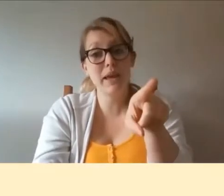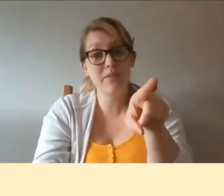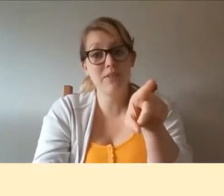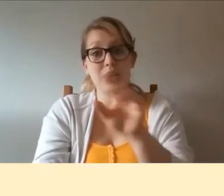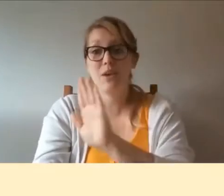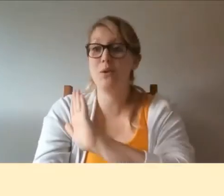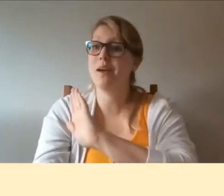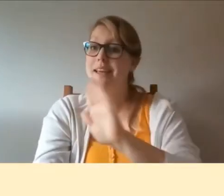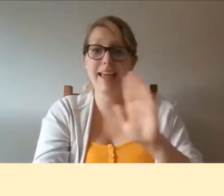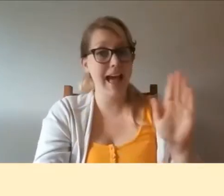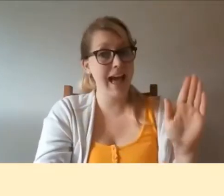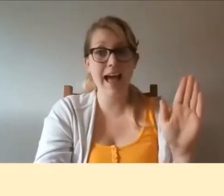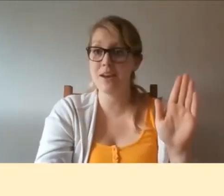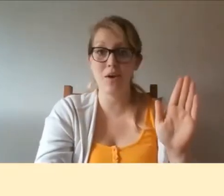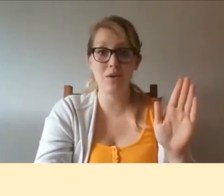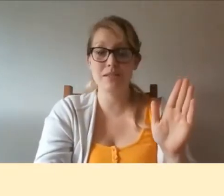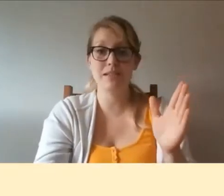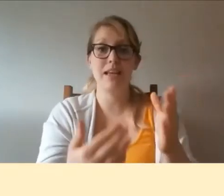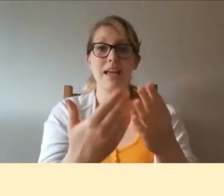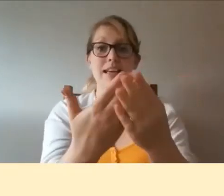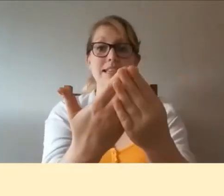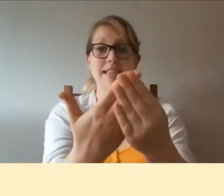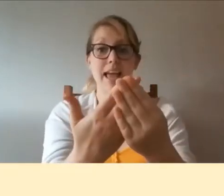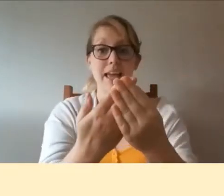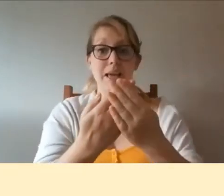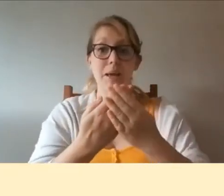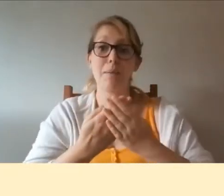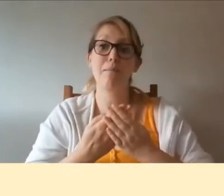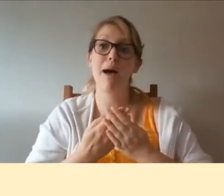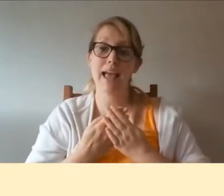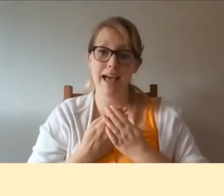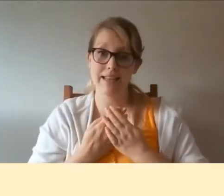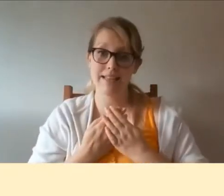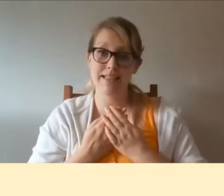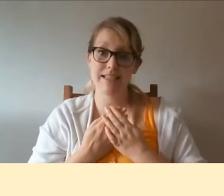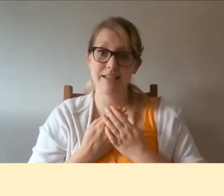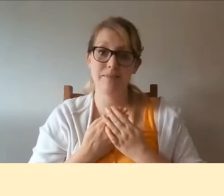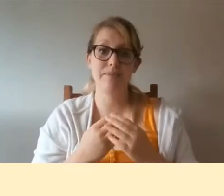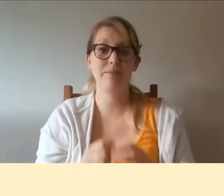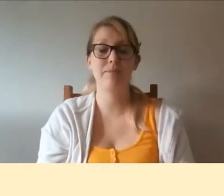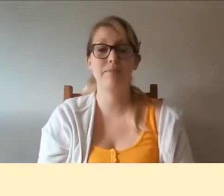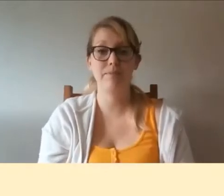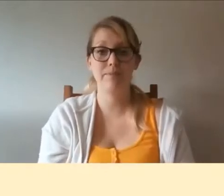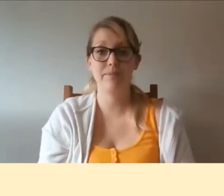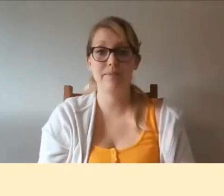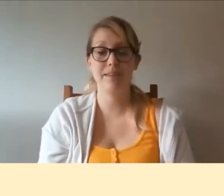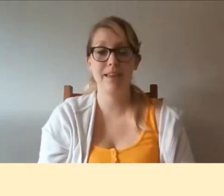So if you cannot take my hand,